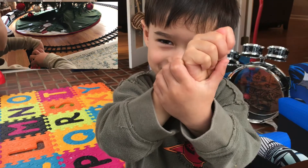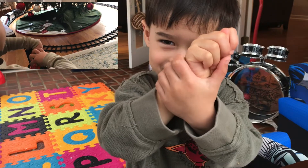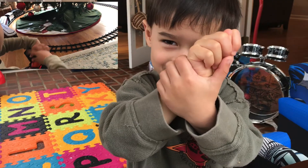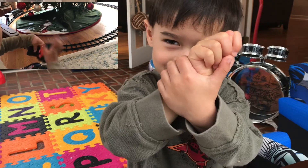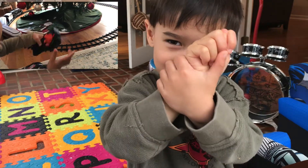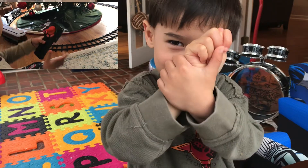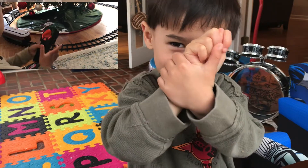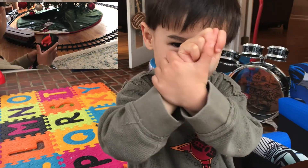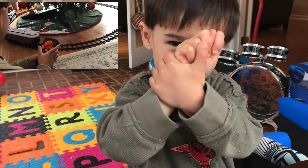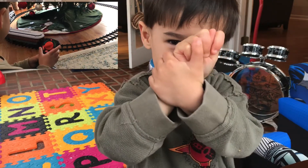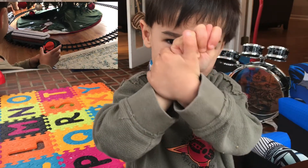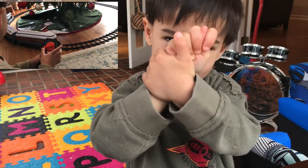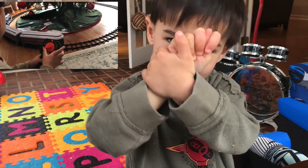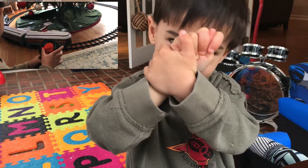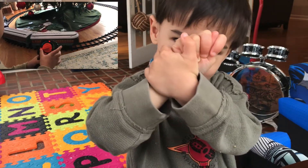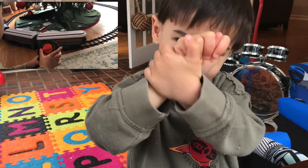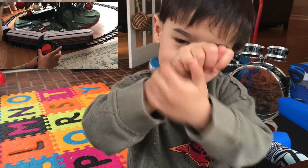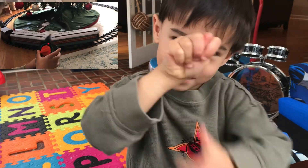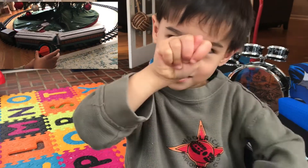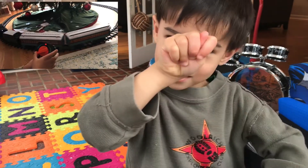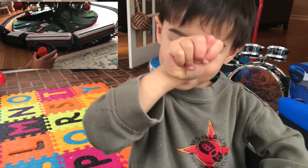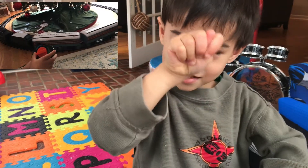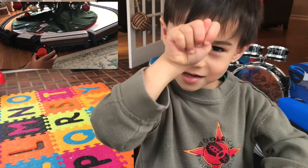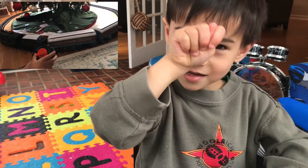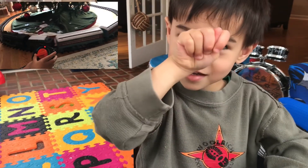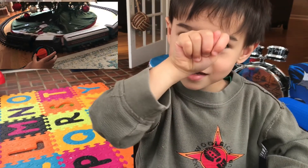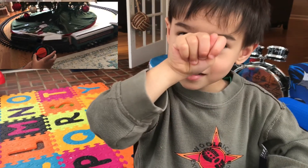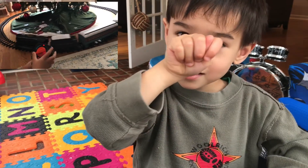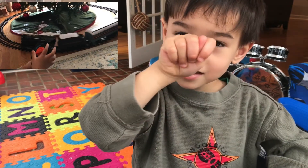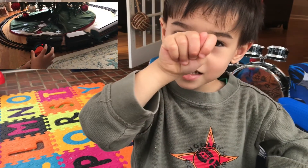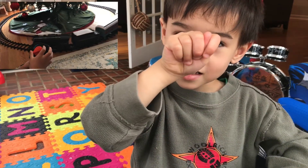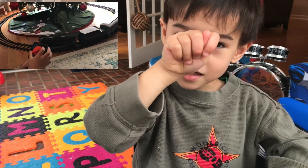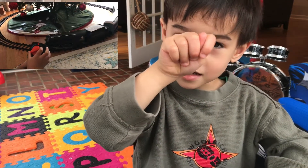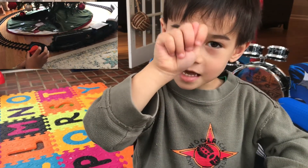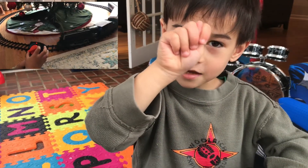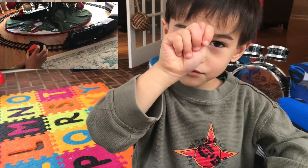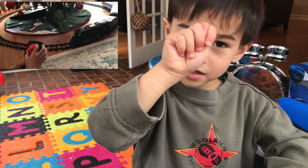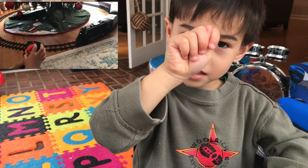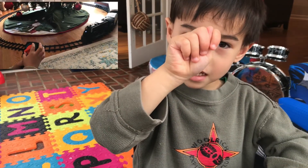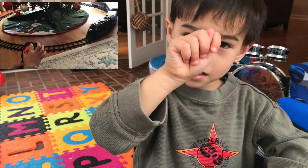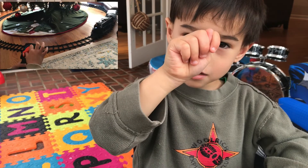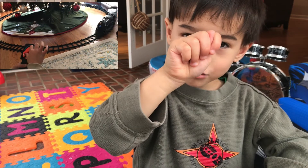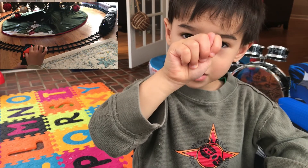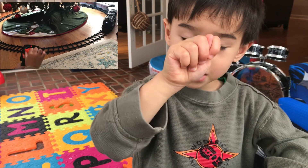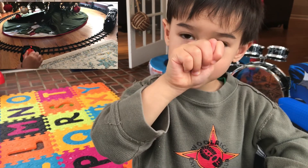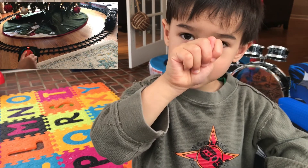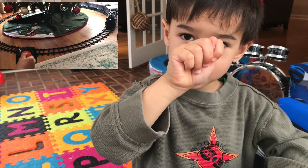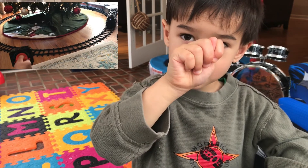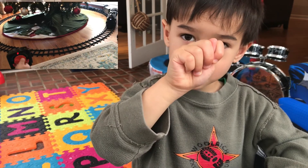Polar Express. Yeah. T. What's next to T?